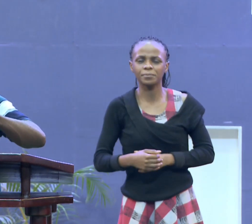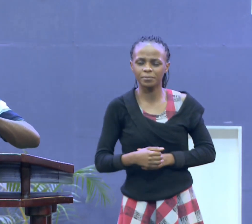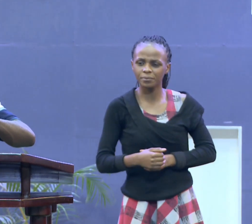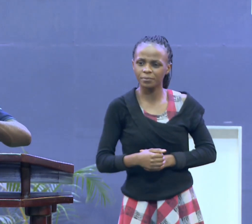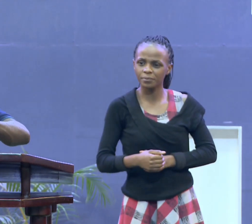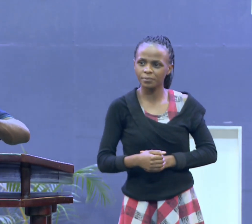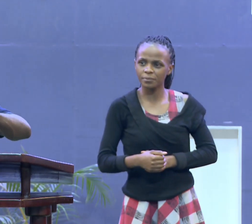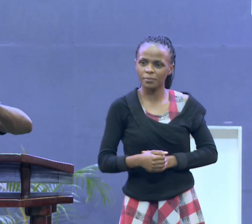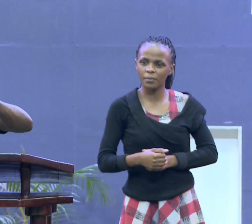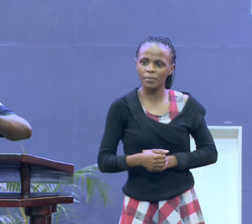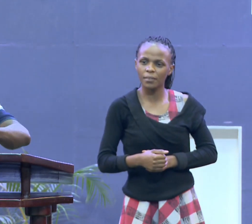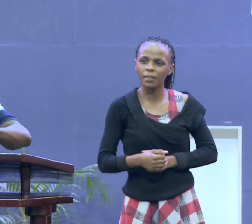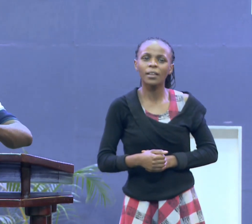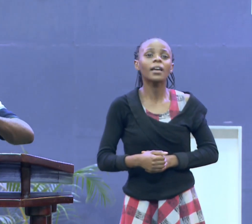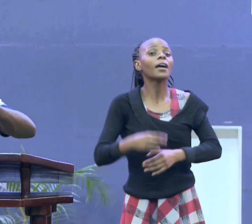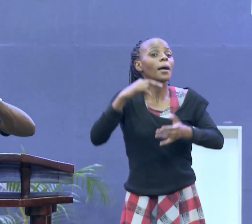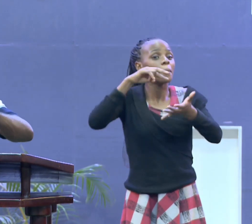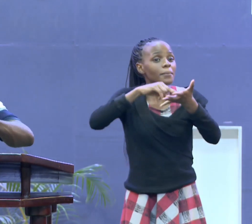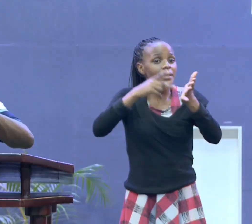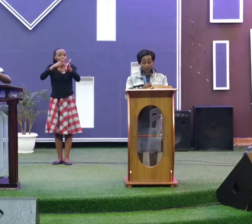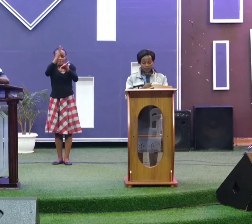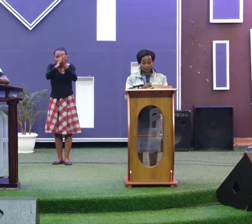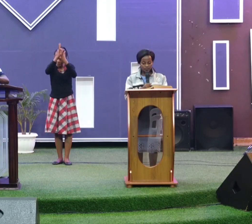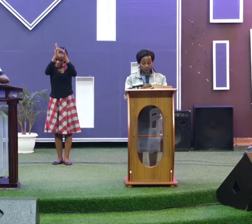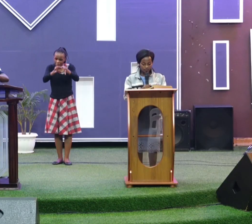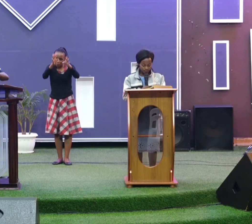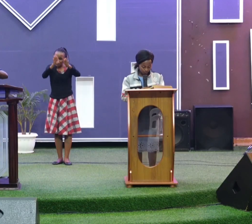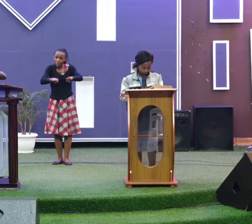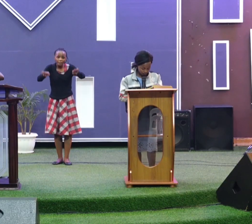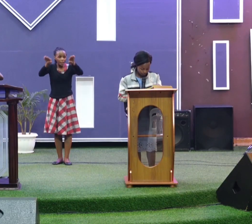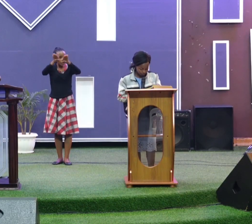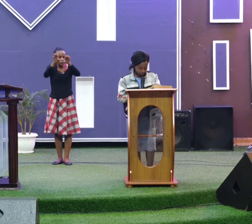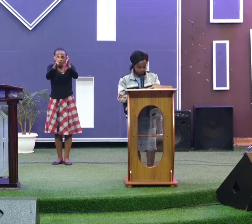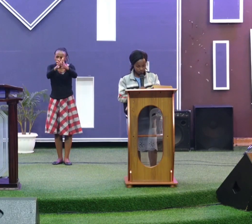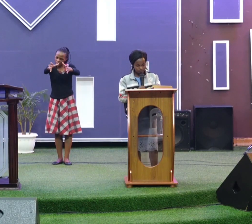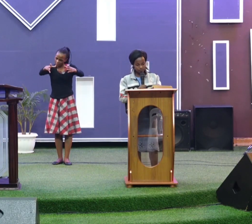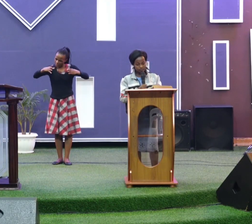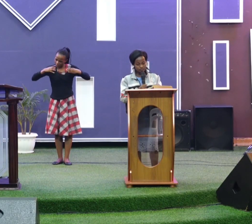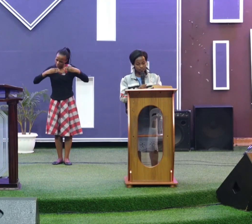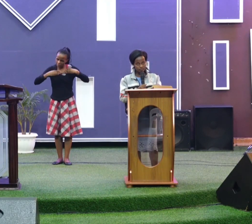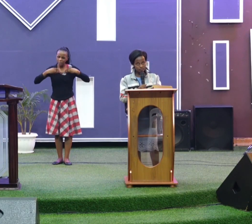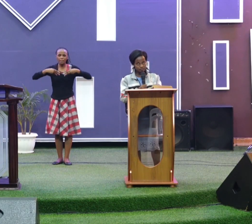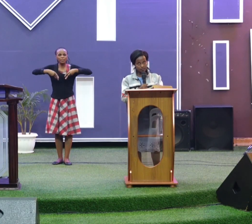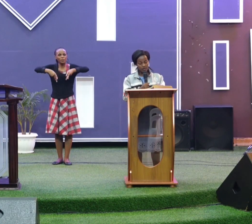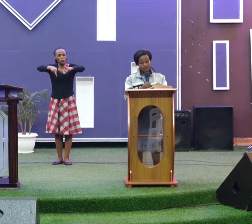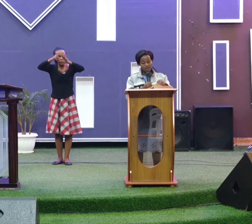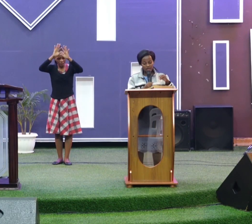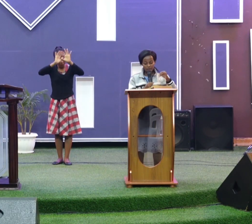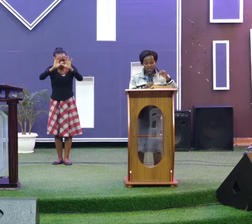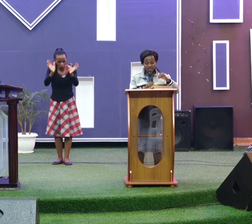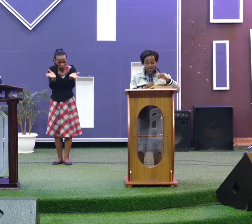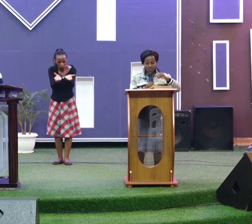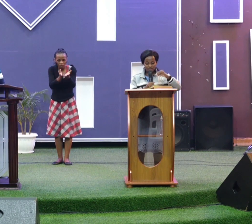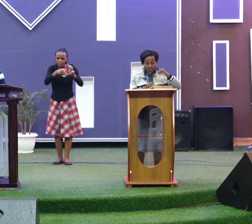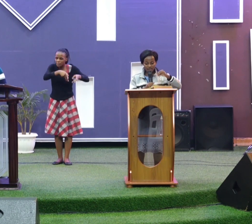Okubeera nti ekintu kikiriziganya kisa kimu n'engeri ez'ensi.